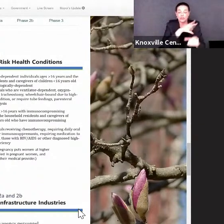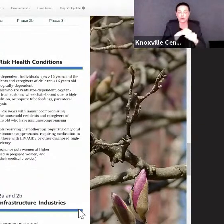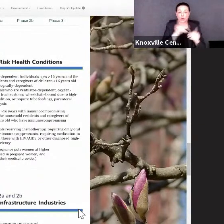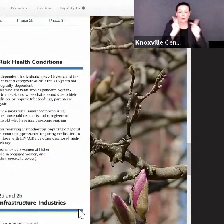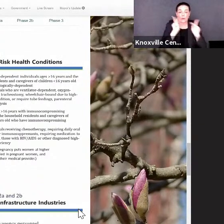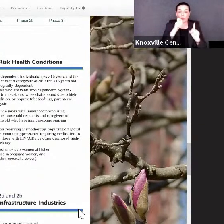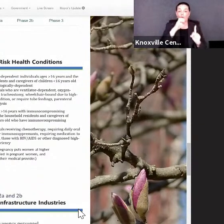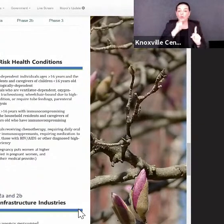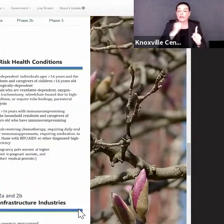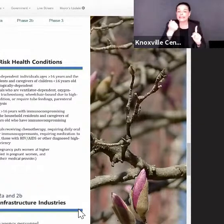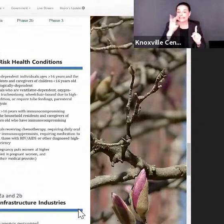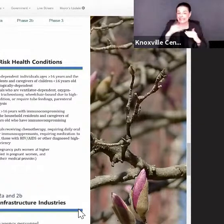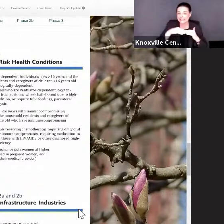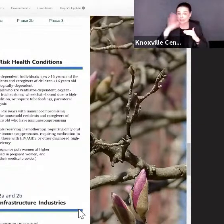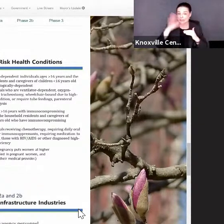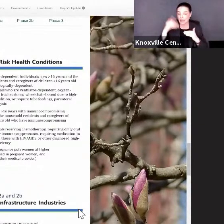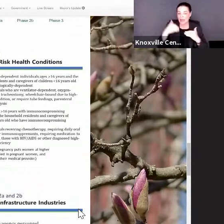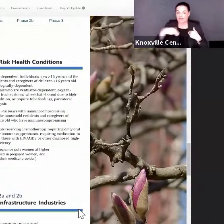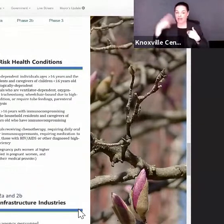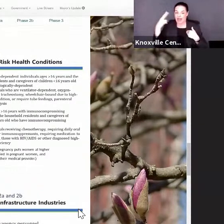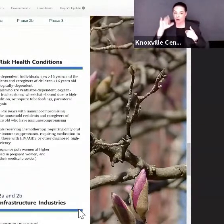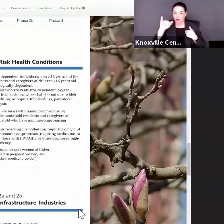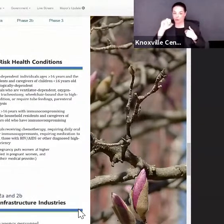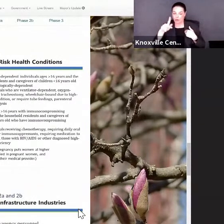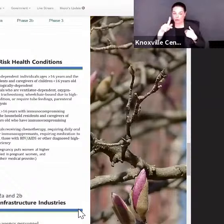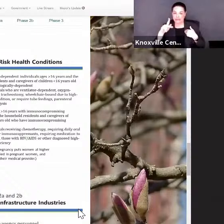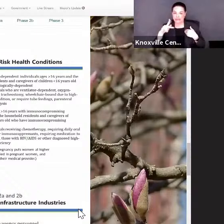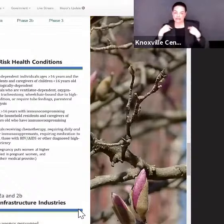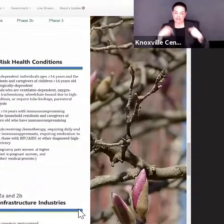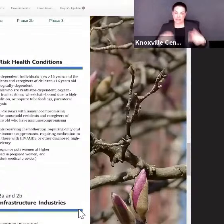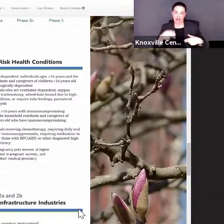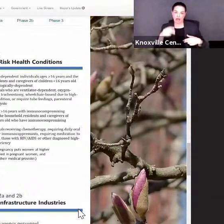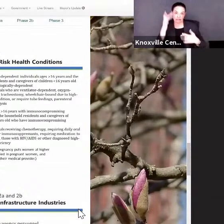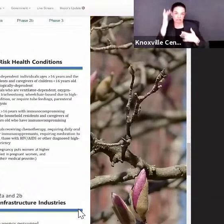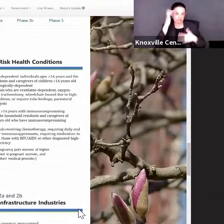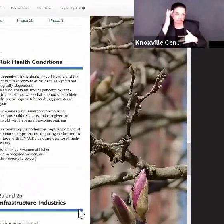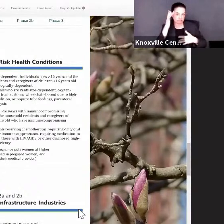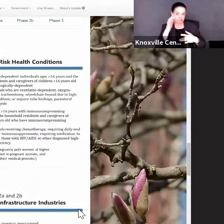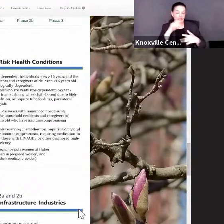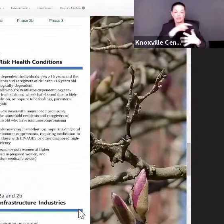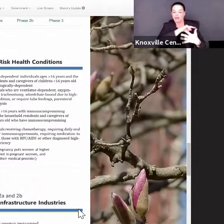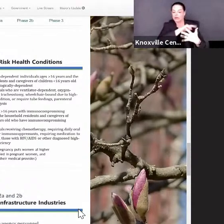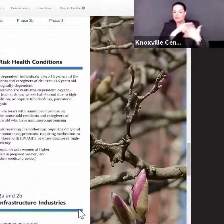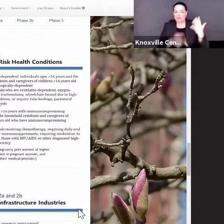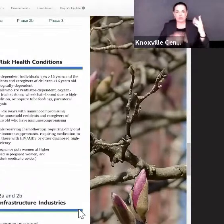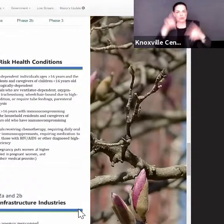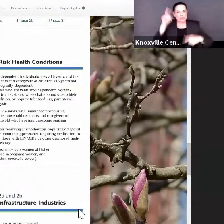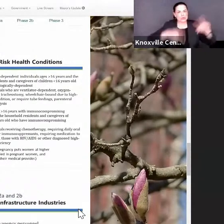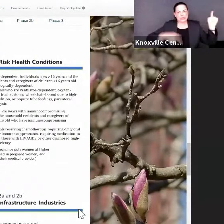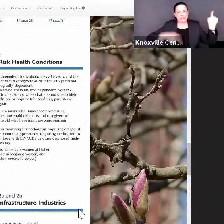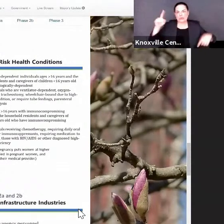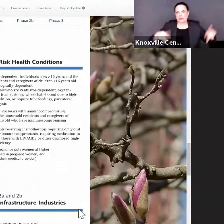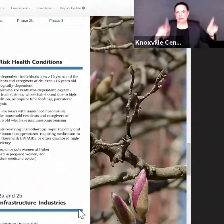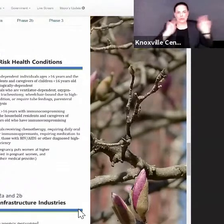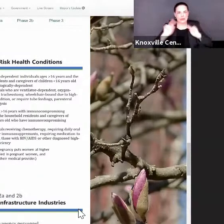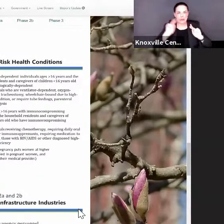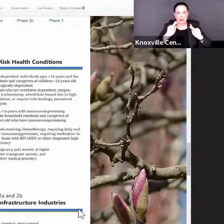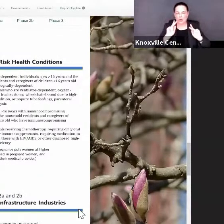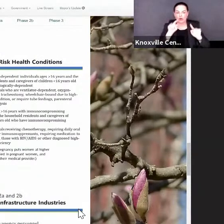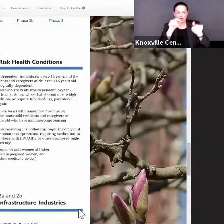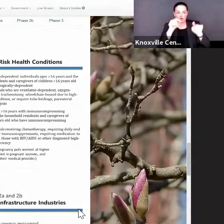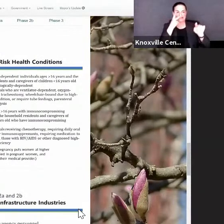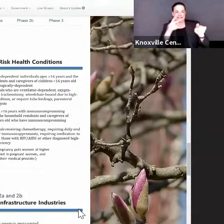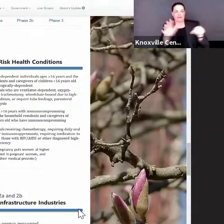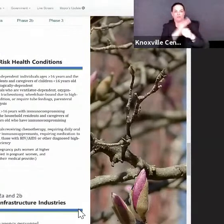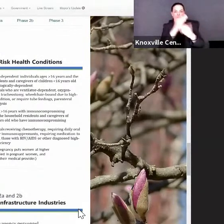older with high-risk health conditions. This phase encompasses a wide range of people. I believe you're looking at right now a full